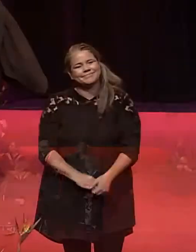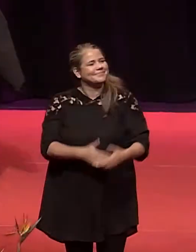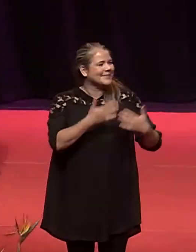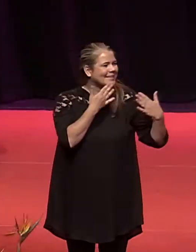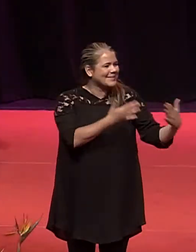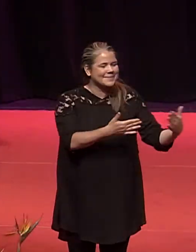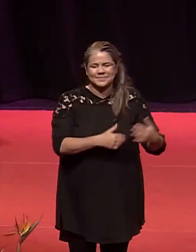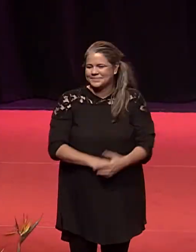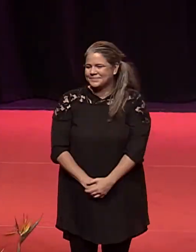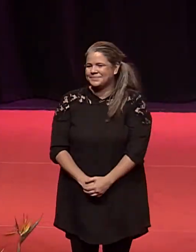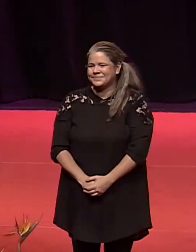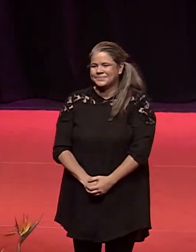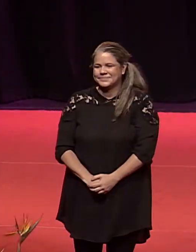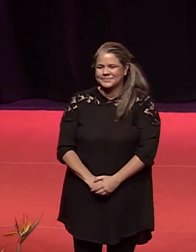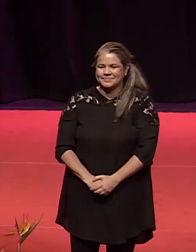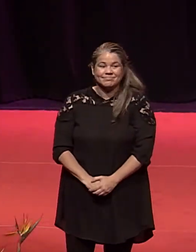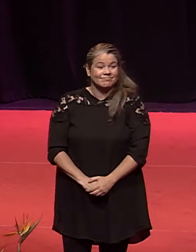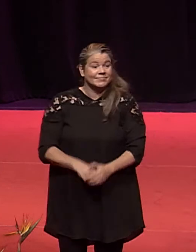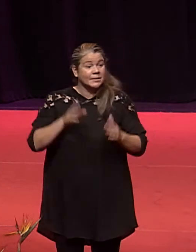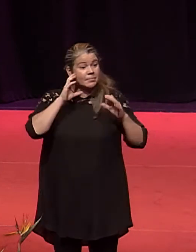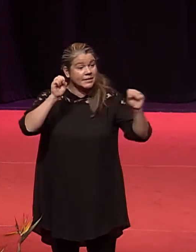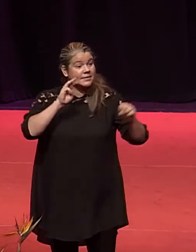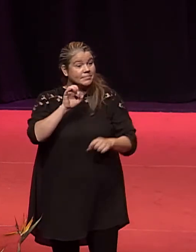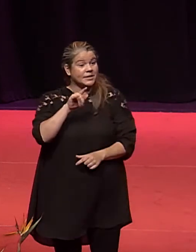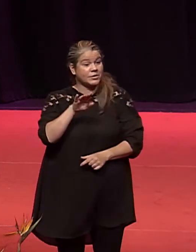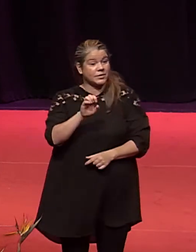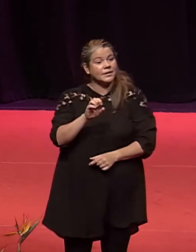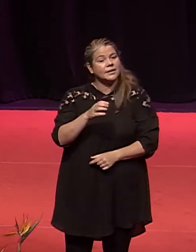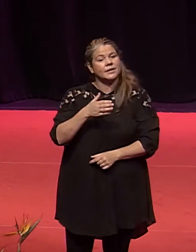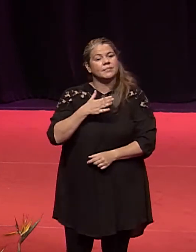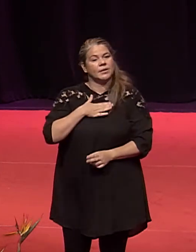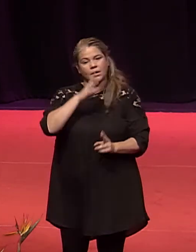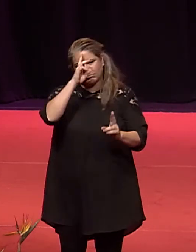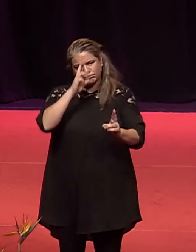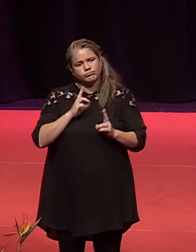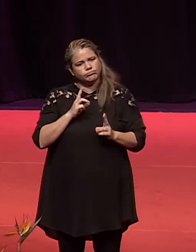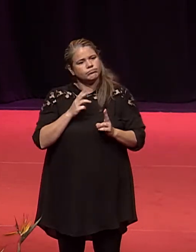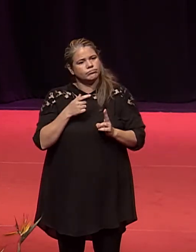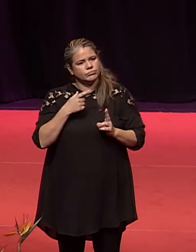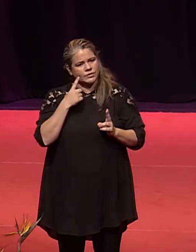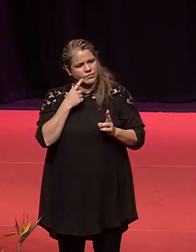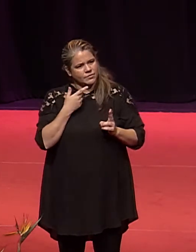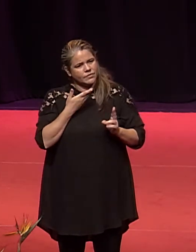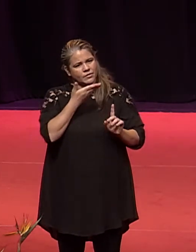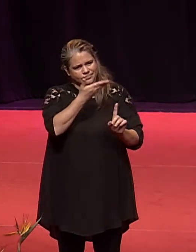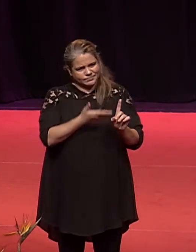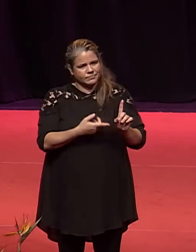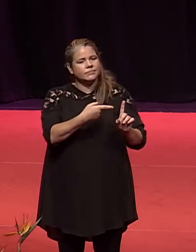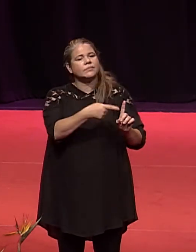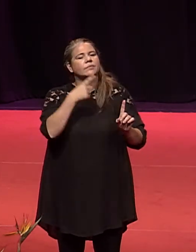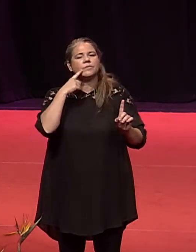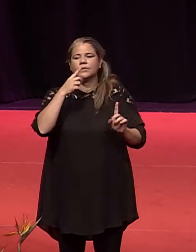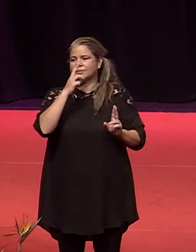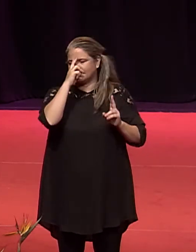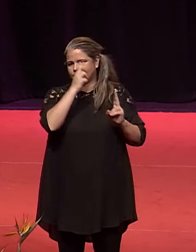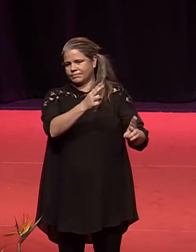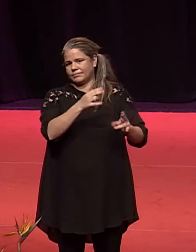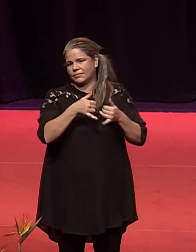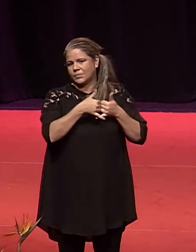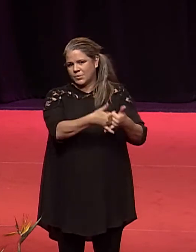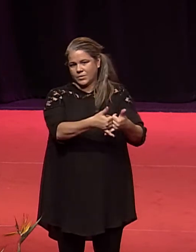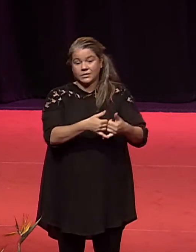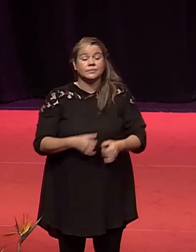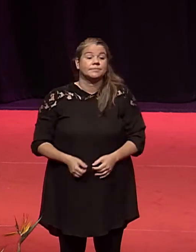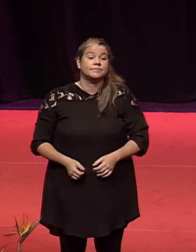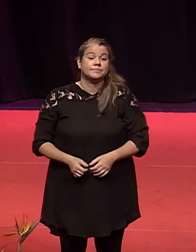Thank you, Paul. President McCurley, it is my privilege to present you with a candidate for an award of distinction. In